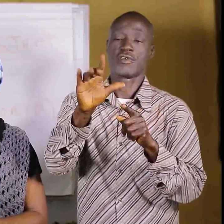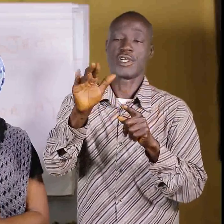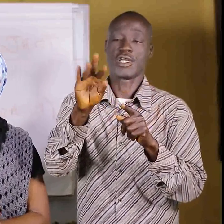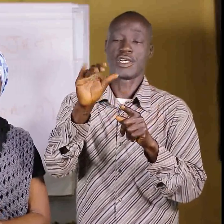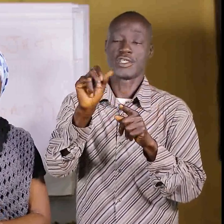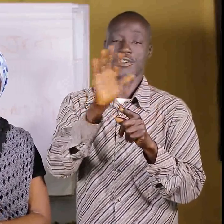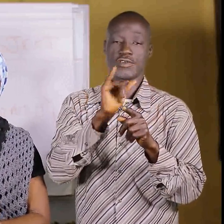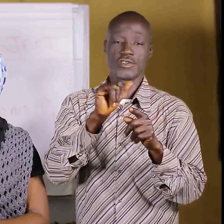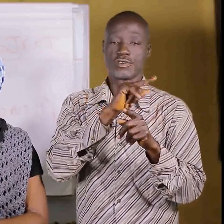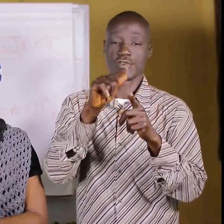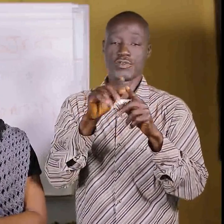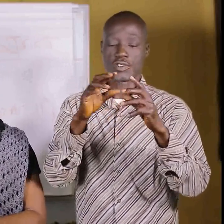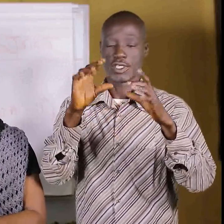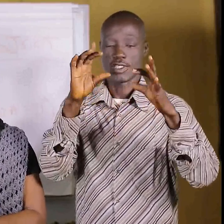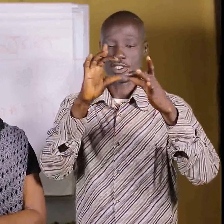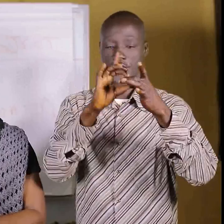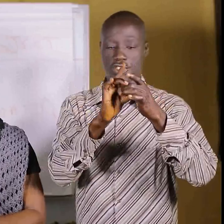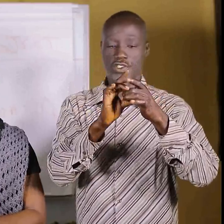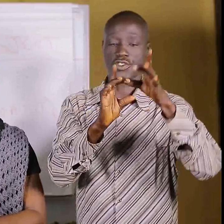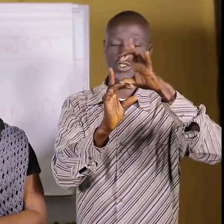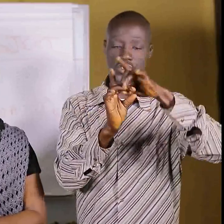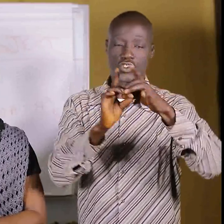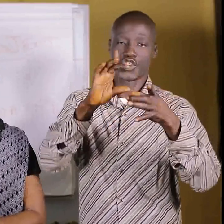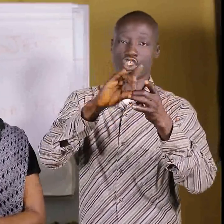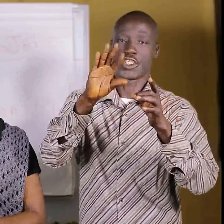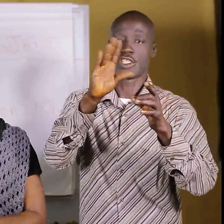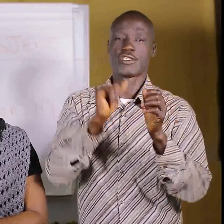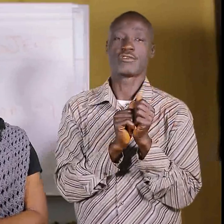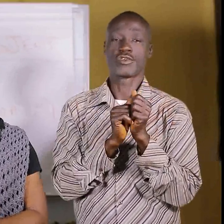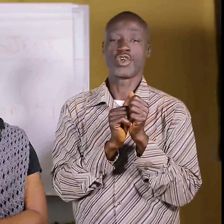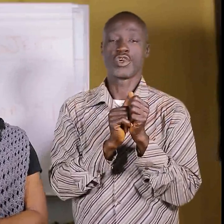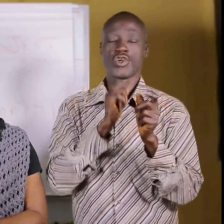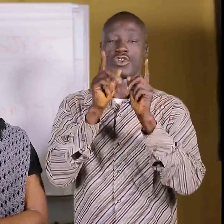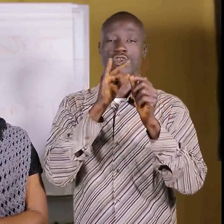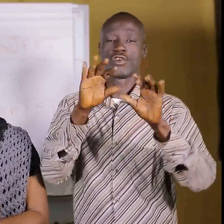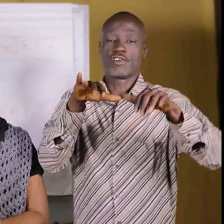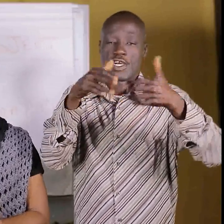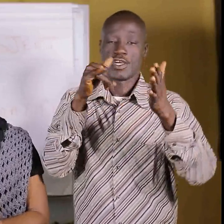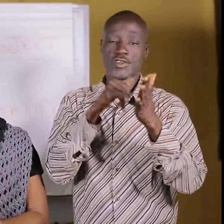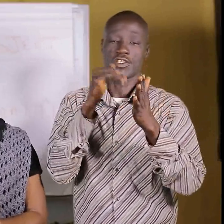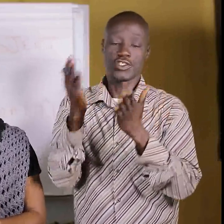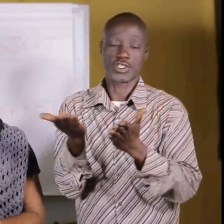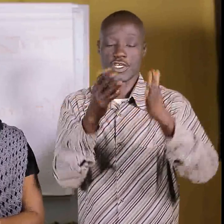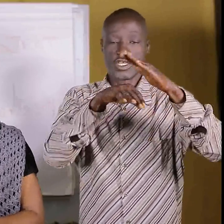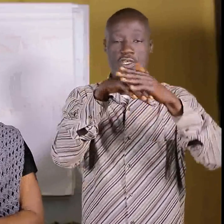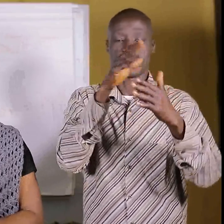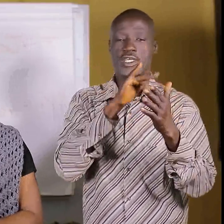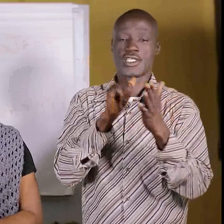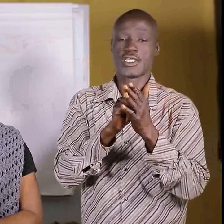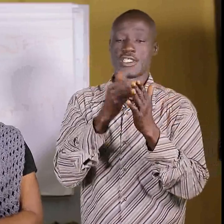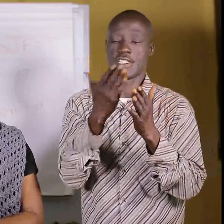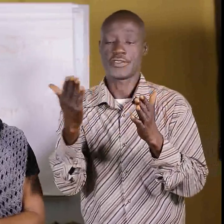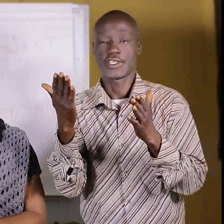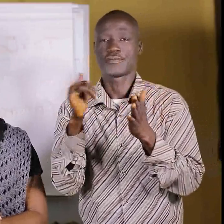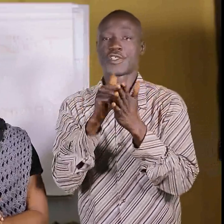discussed chain surveying. We talked about how chain surveying is carried out and the